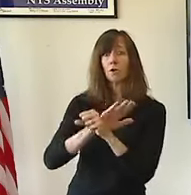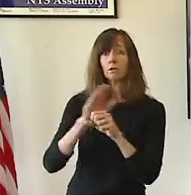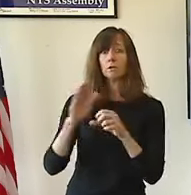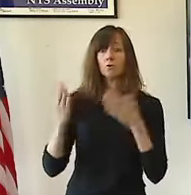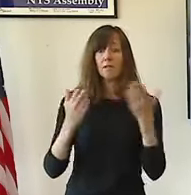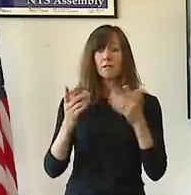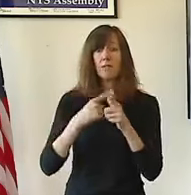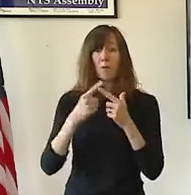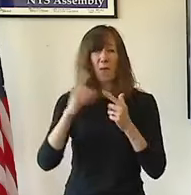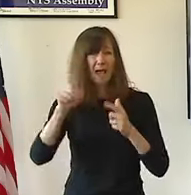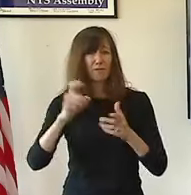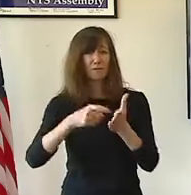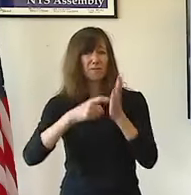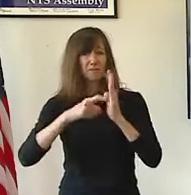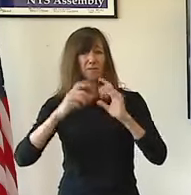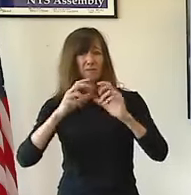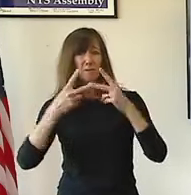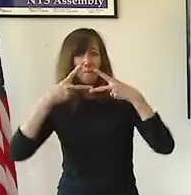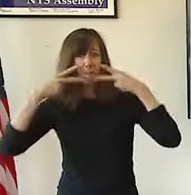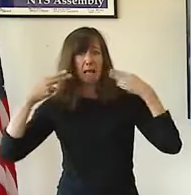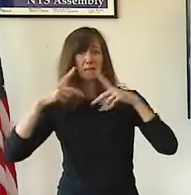let me offer this.